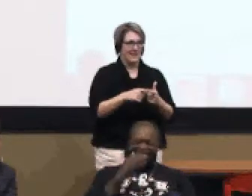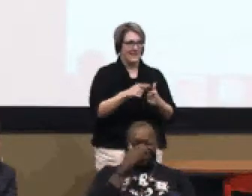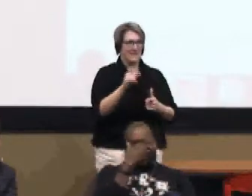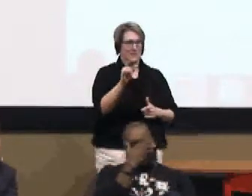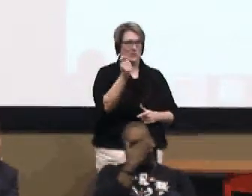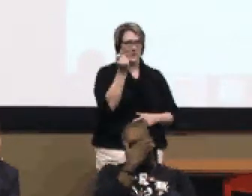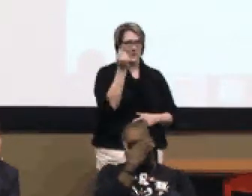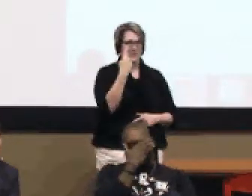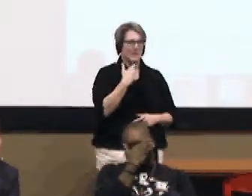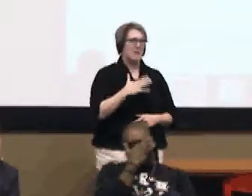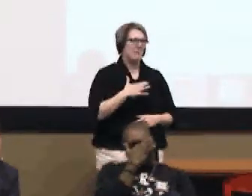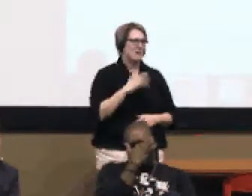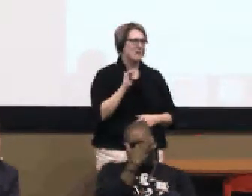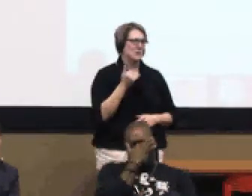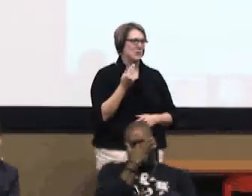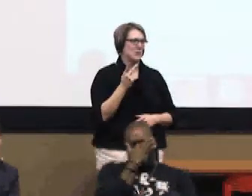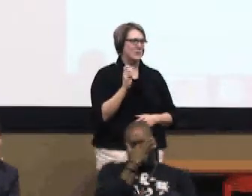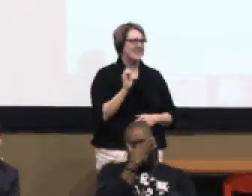you can understand.